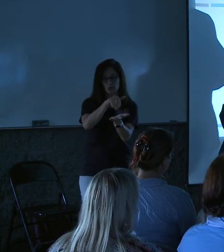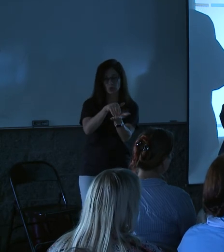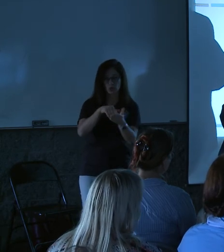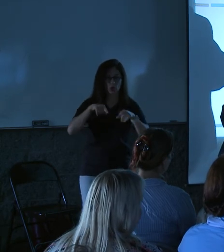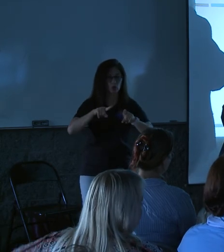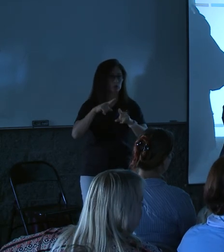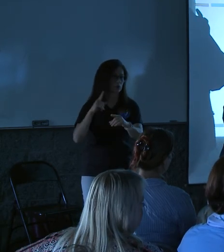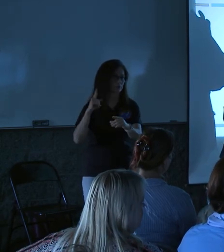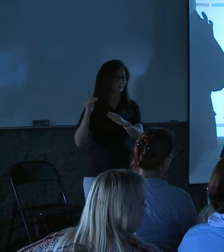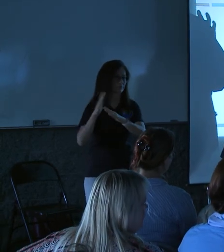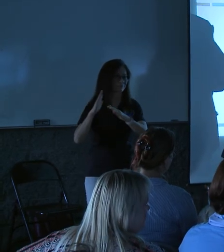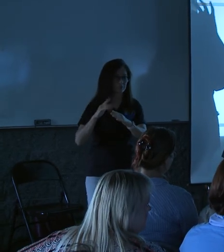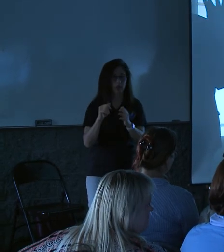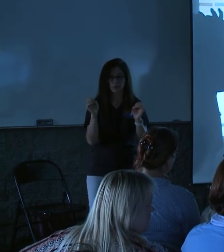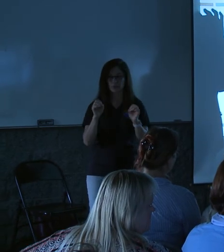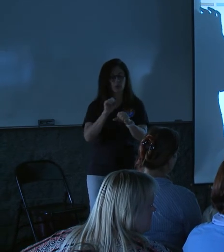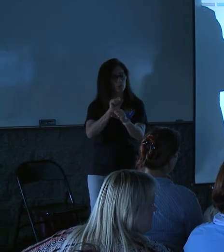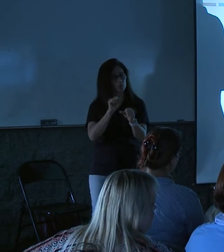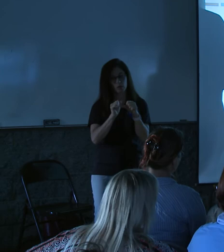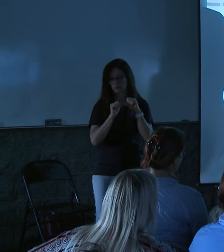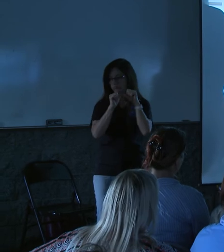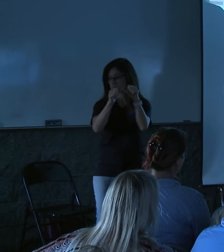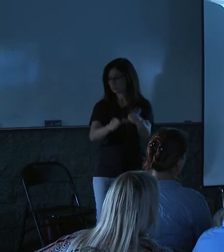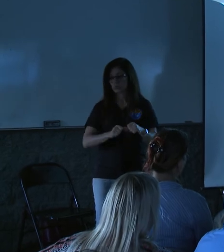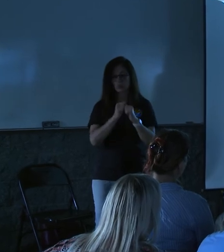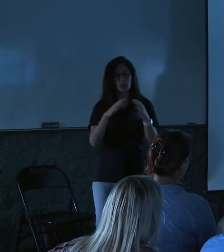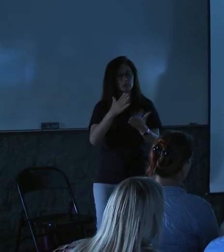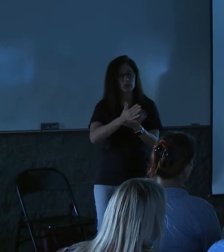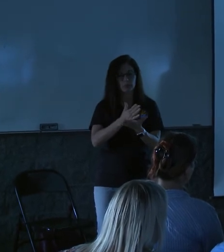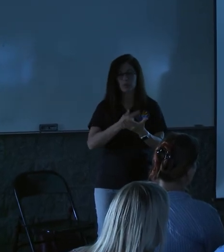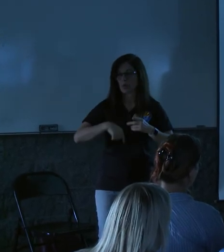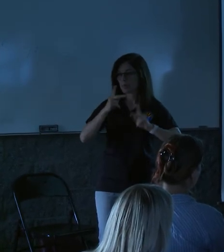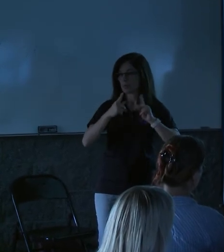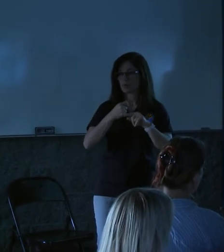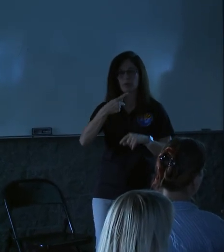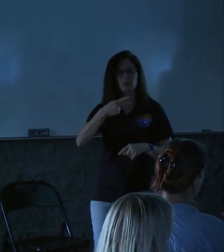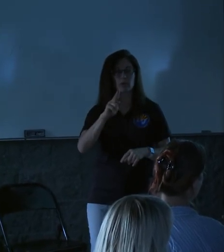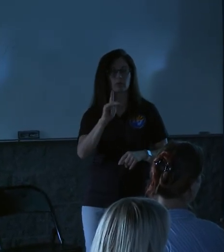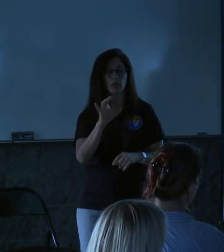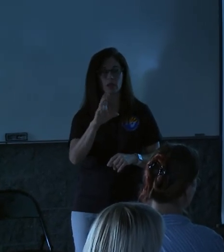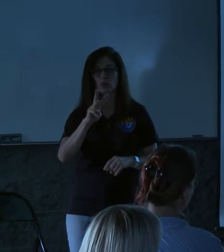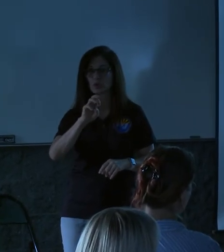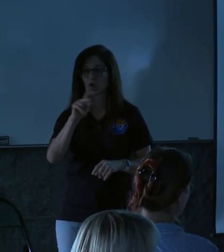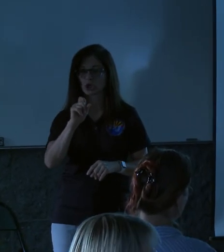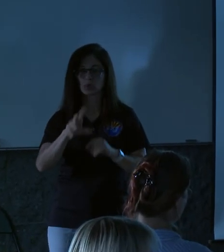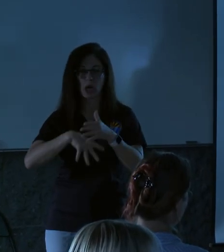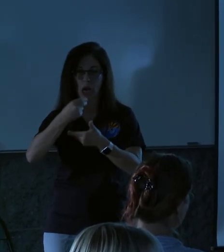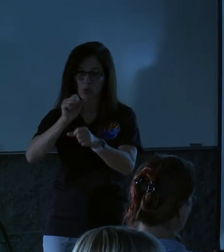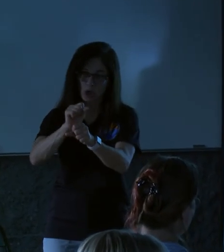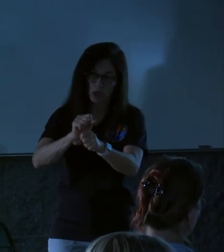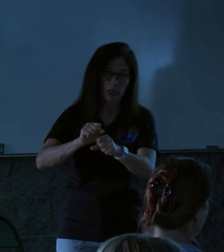height of the emergency. They worked, uh, nonstop. And those, um, folks from Public Works who were out in the field